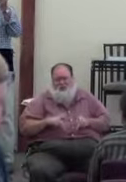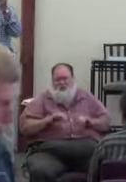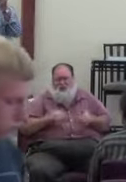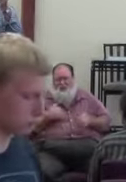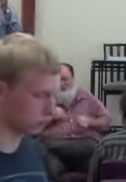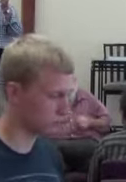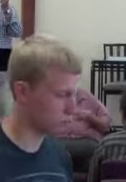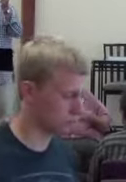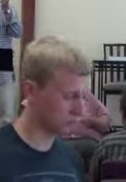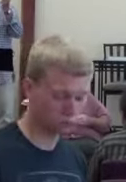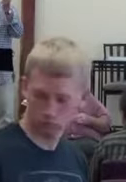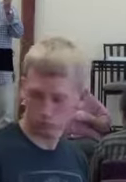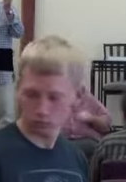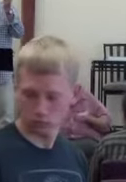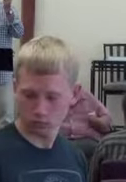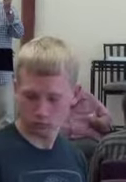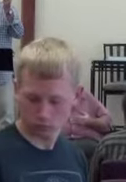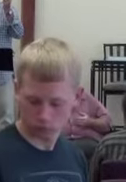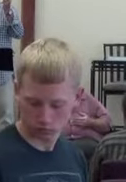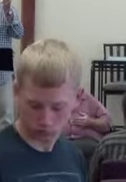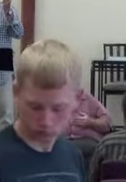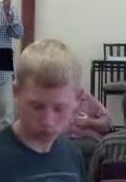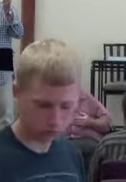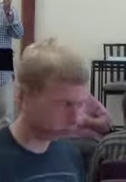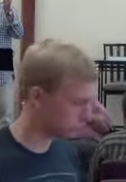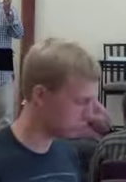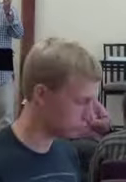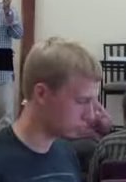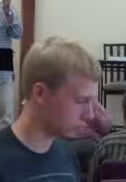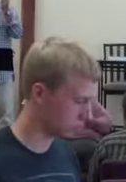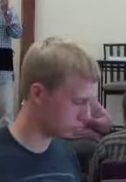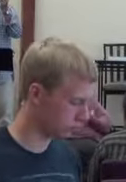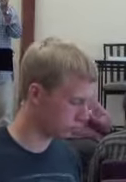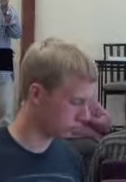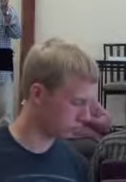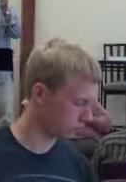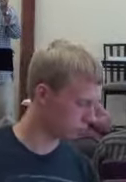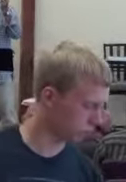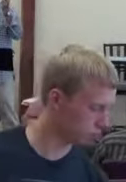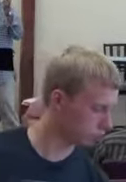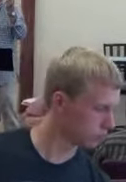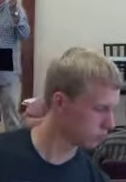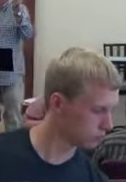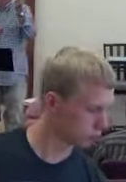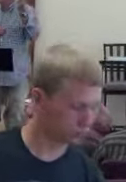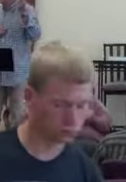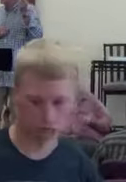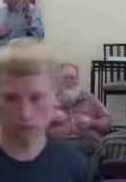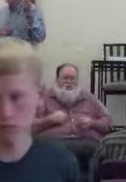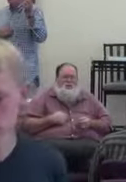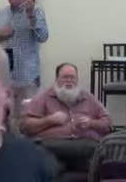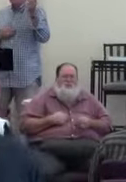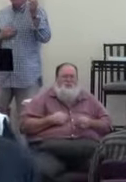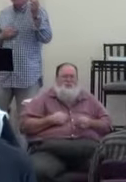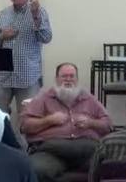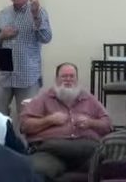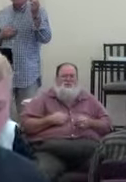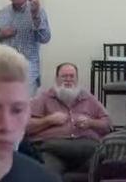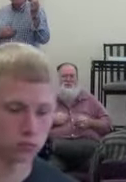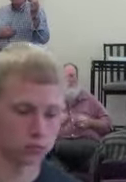might have not done what God Almighty wanted us to do. How maybe we just marched out of his